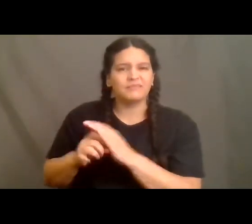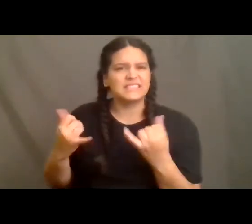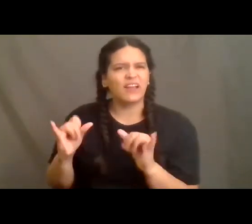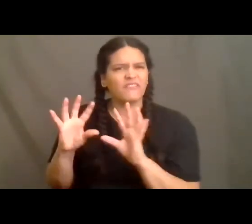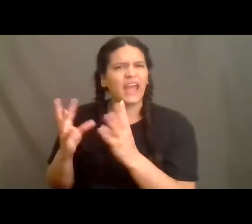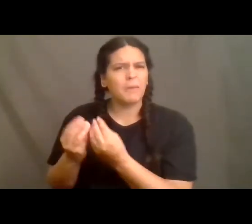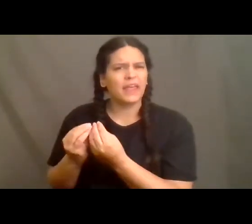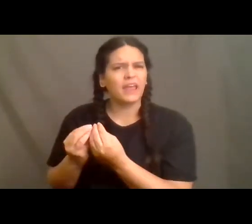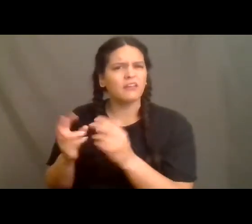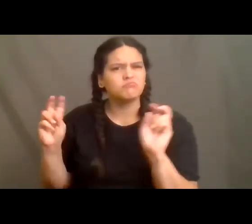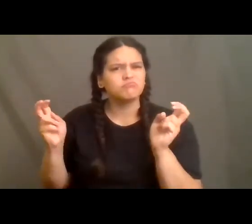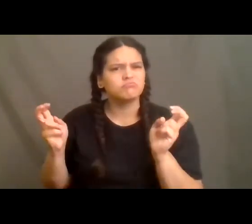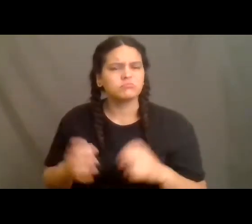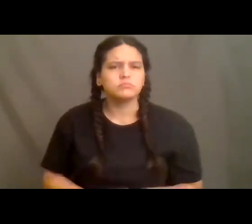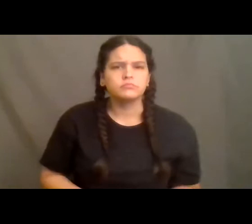so that